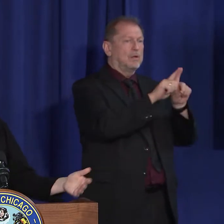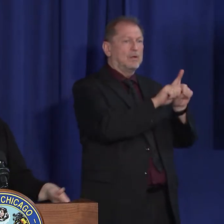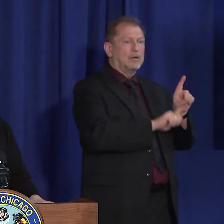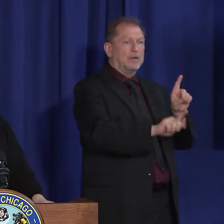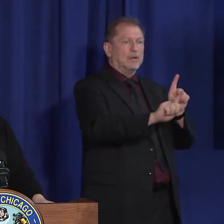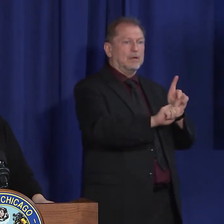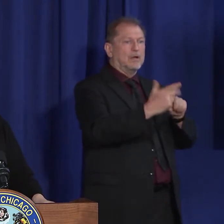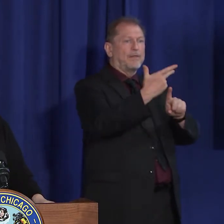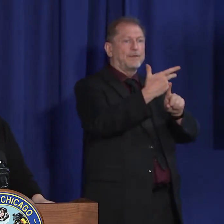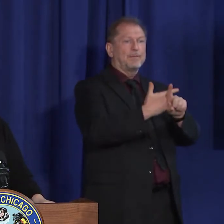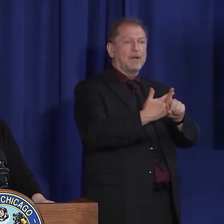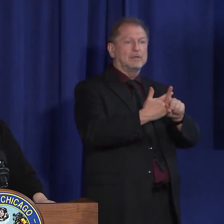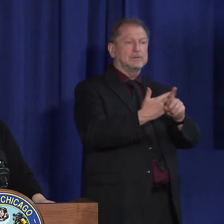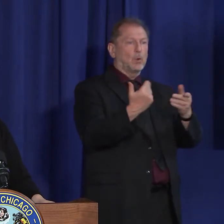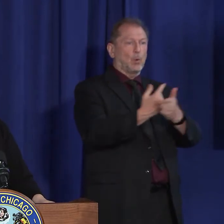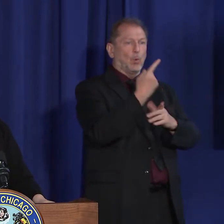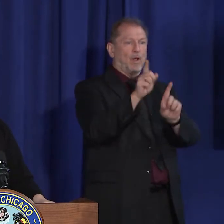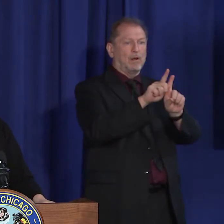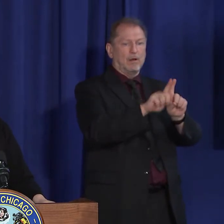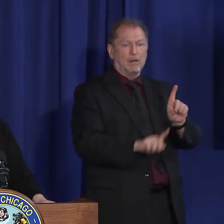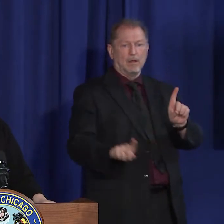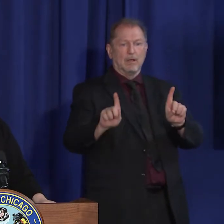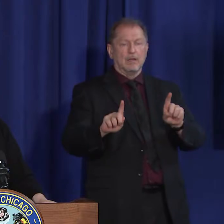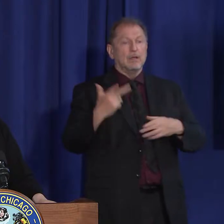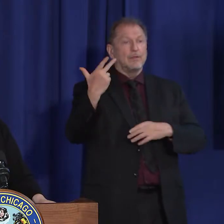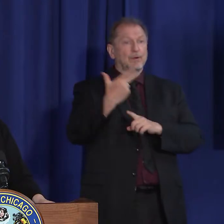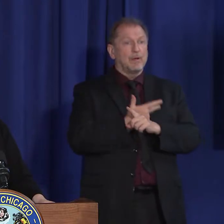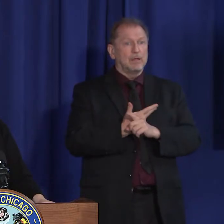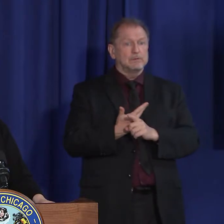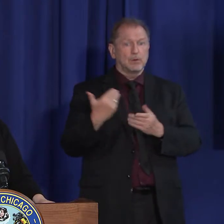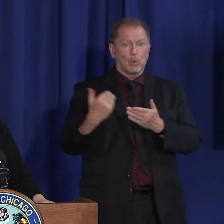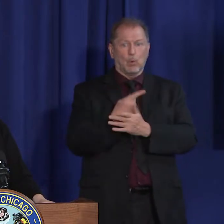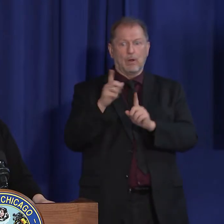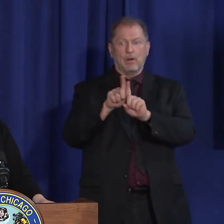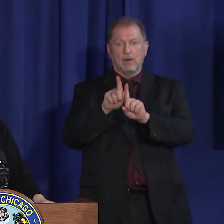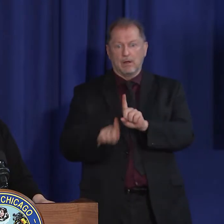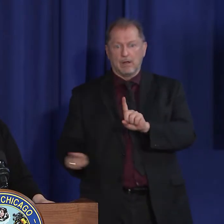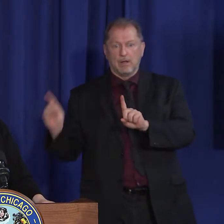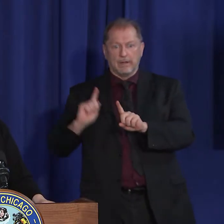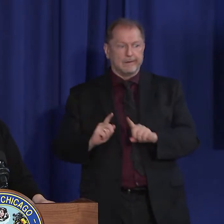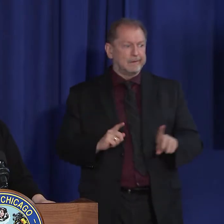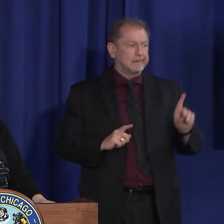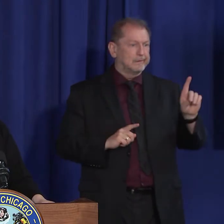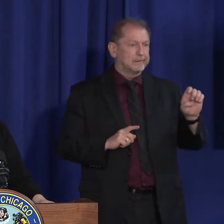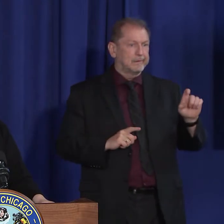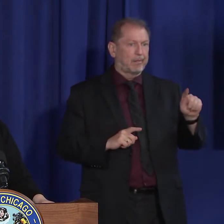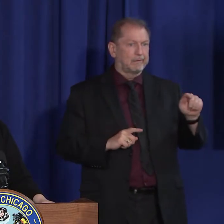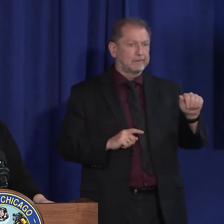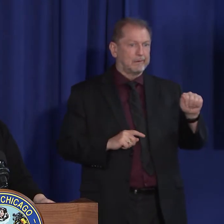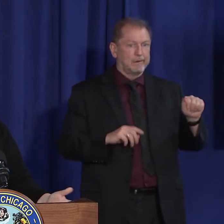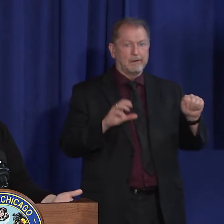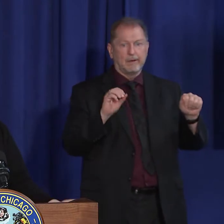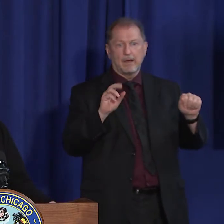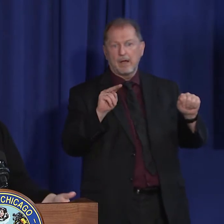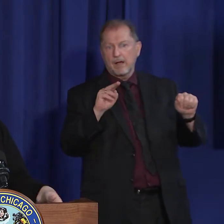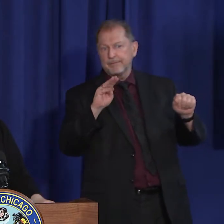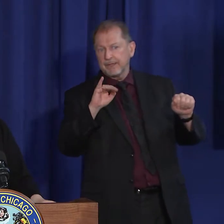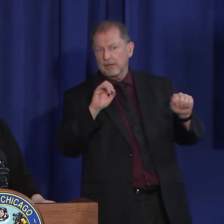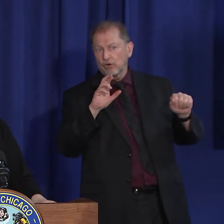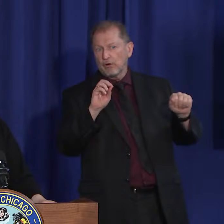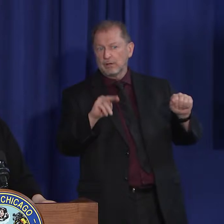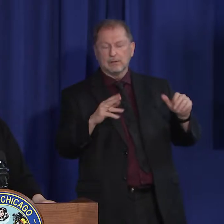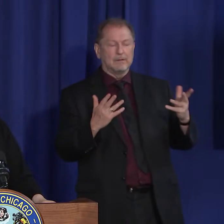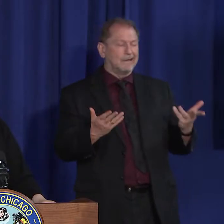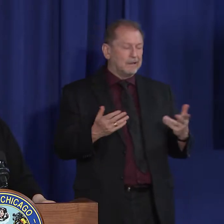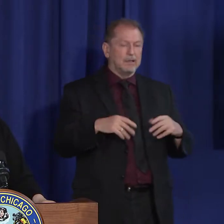we be lucky enough to not see a new variant emerge? It's possible, but I think it would be foolish to say we would never expect